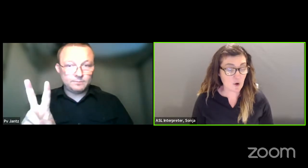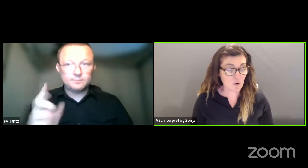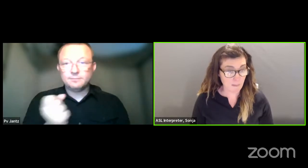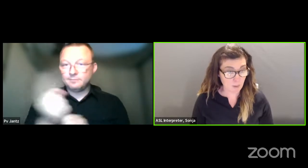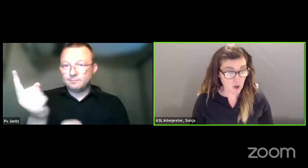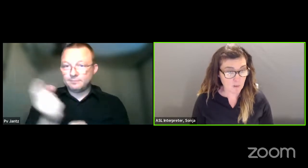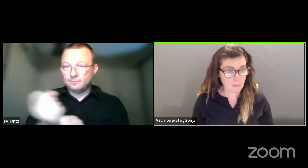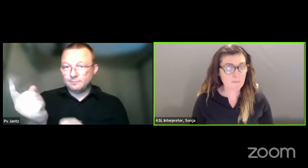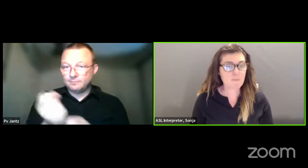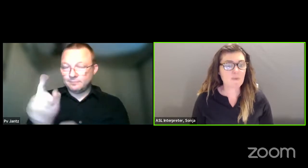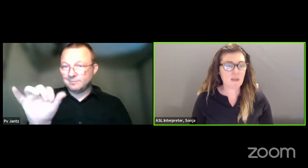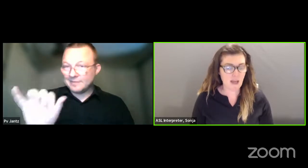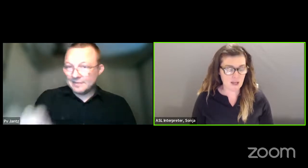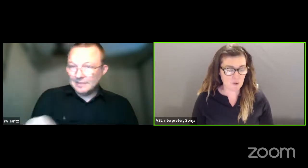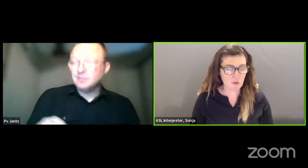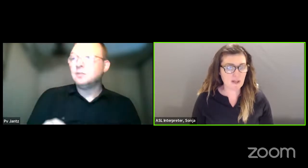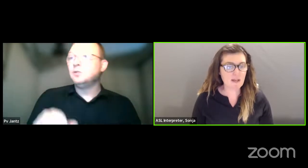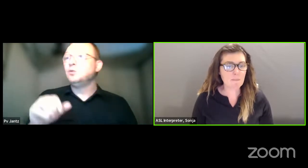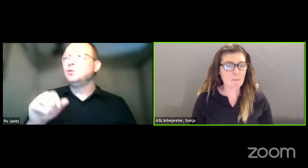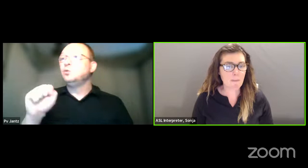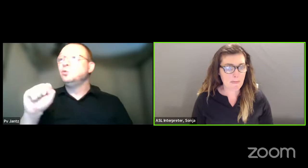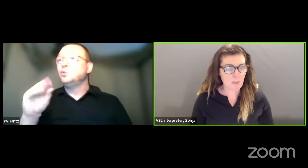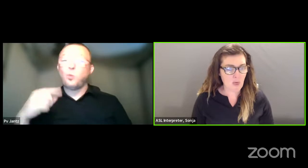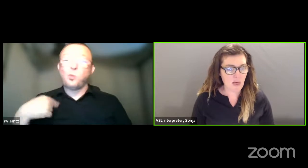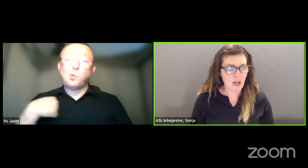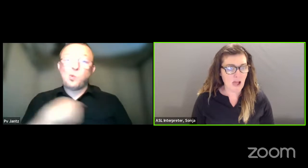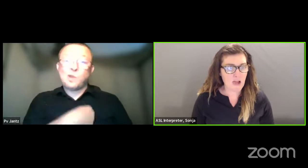annually in November, annually.